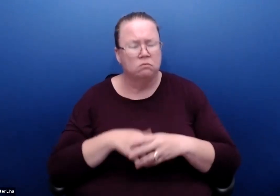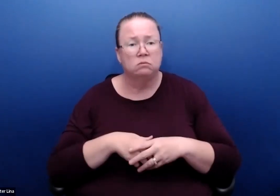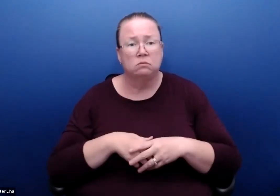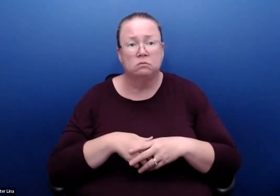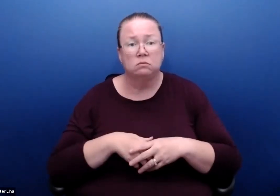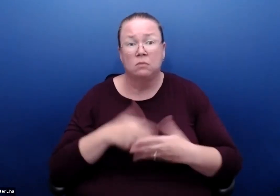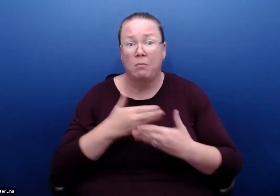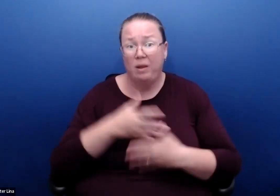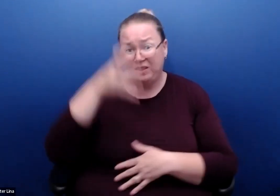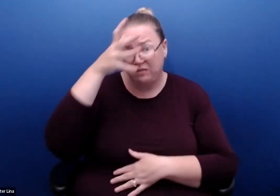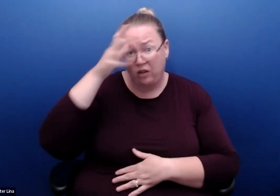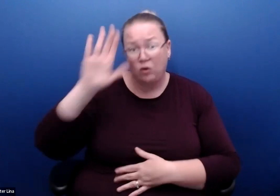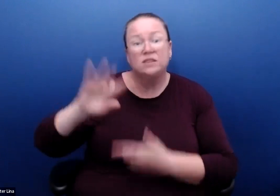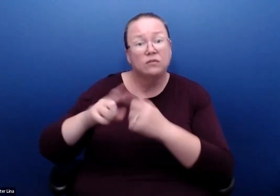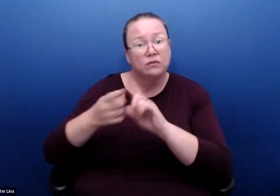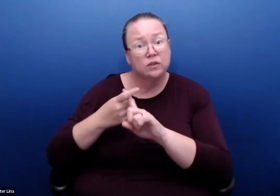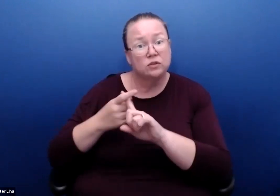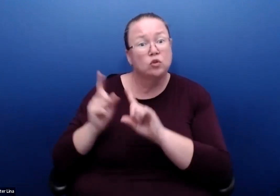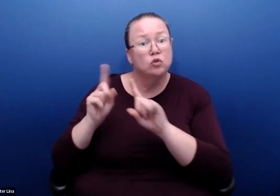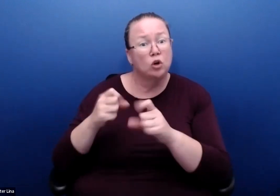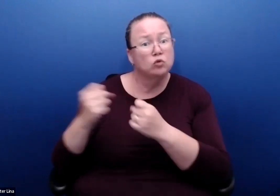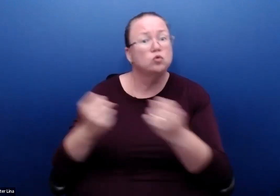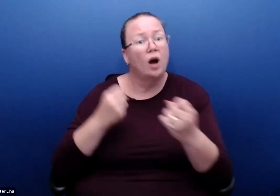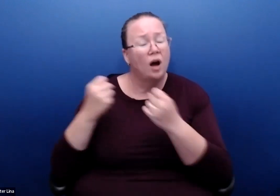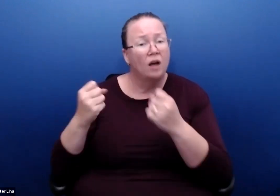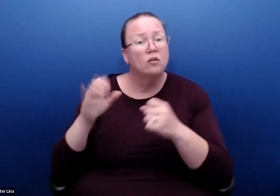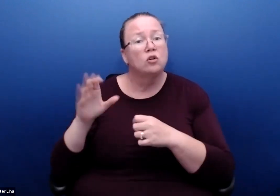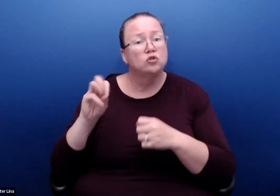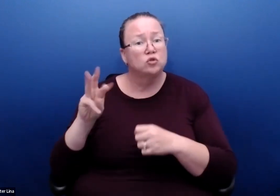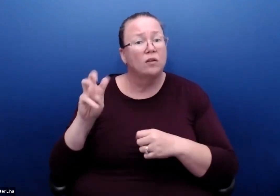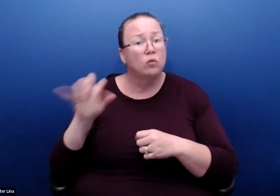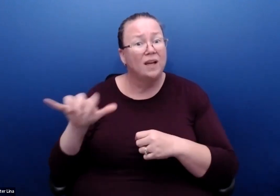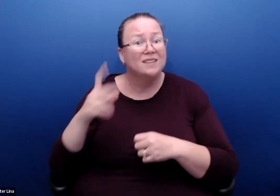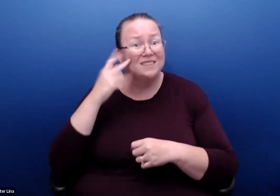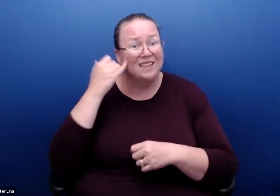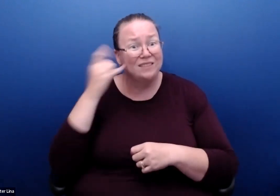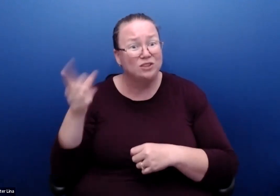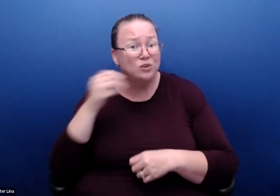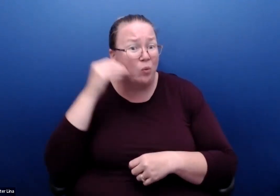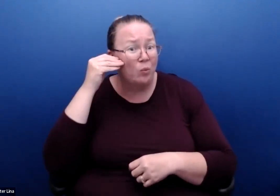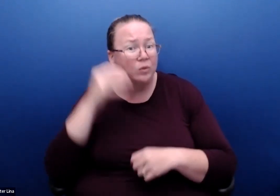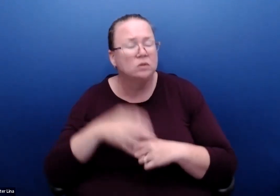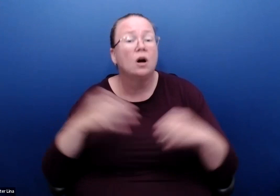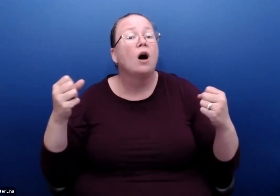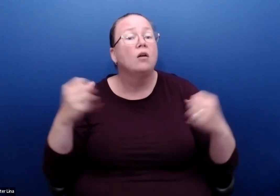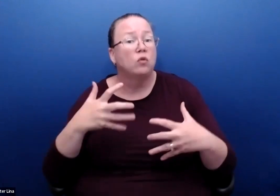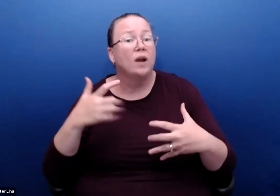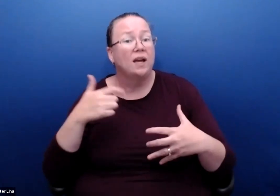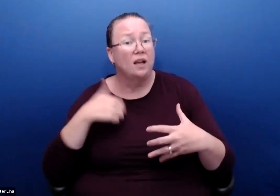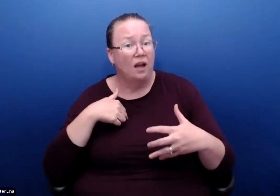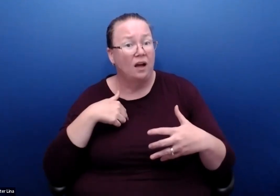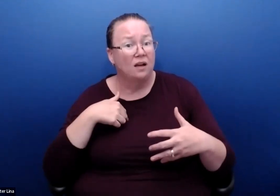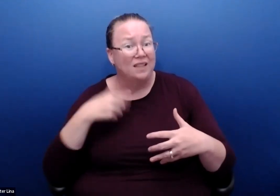Baby's father's friends would go and drive around her driveway to see if she was home. She was afraid that he was going to come in any